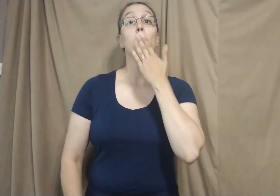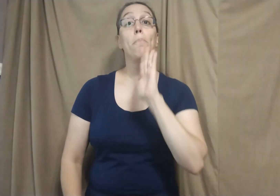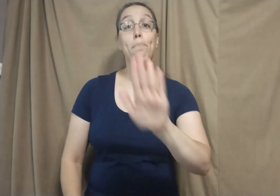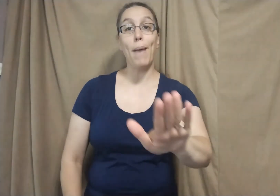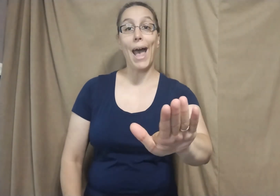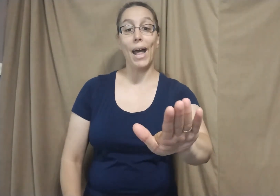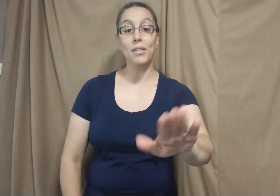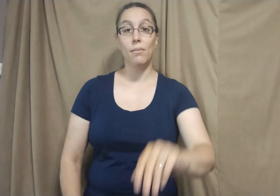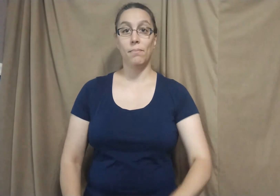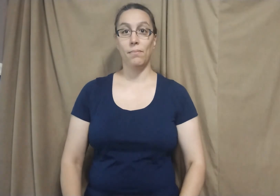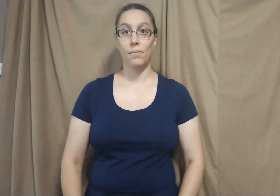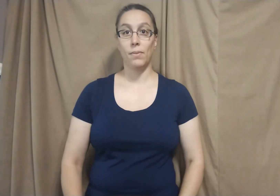bad,